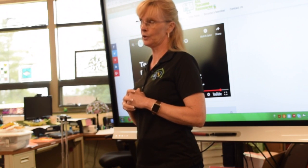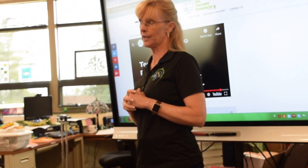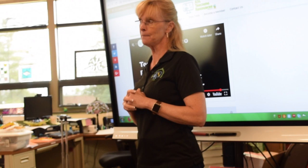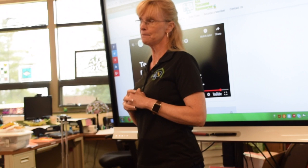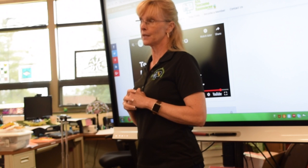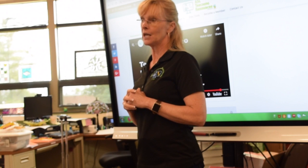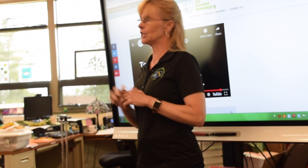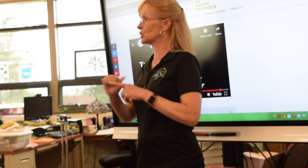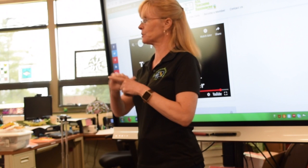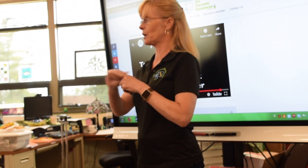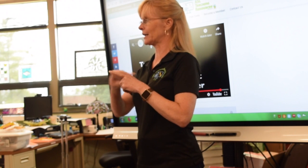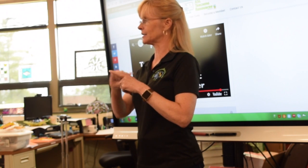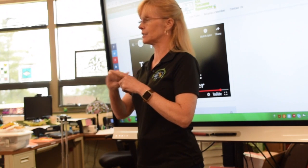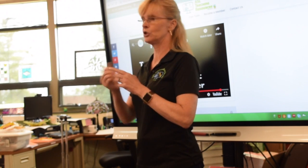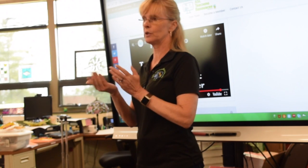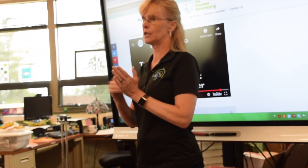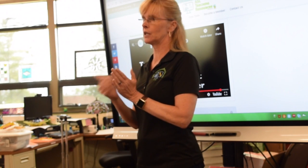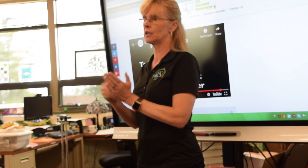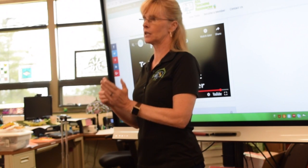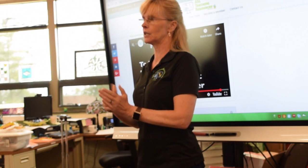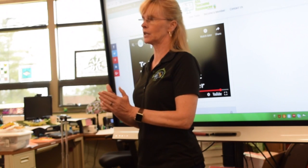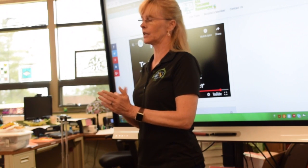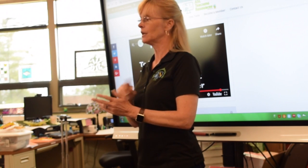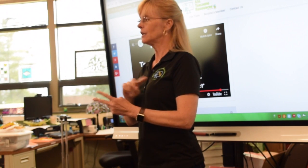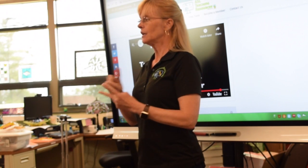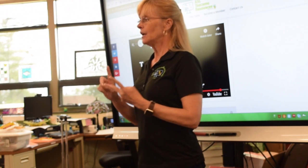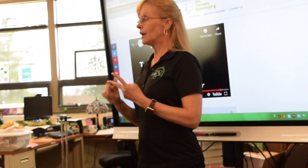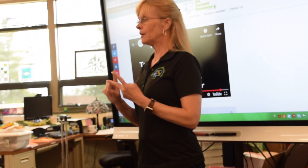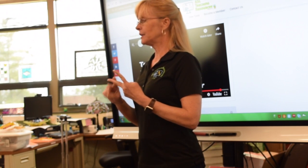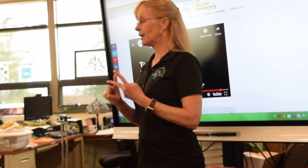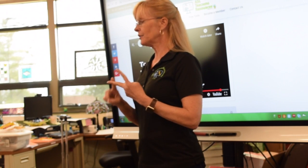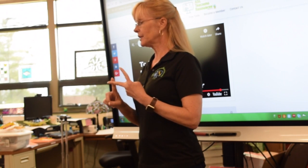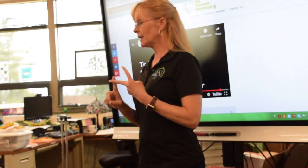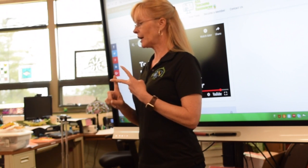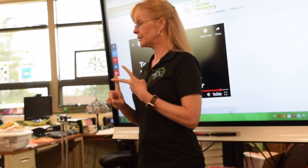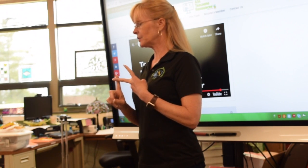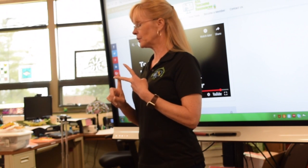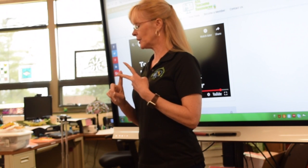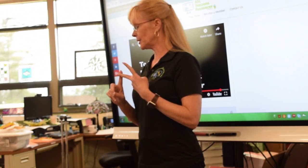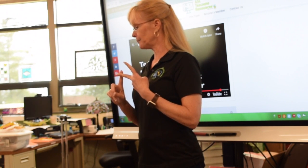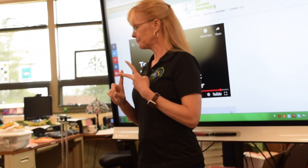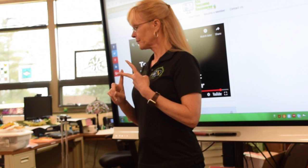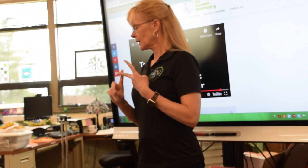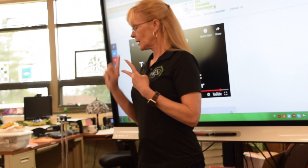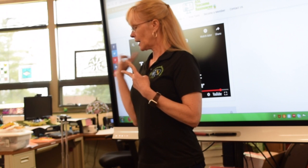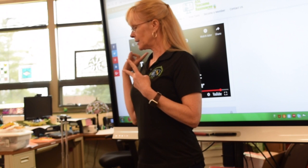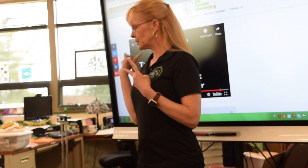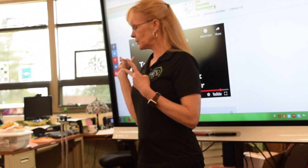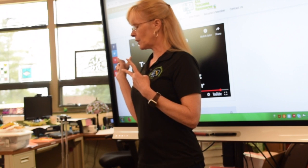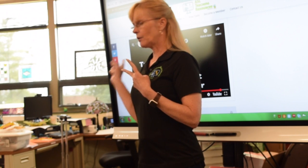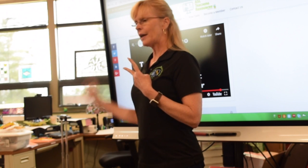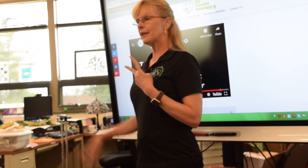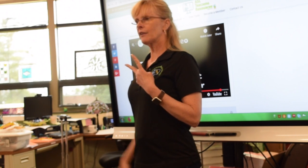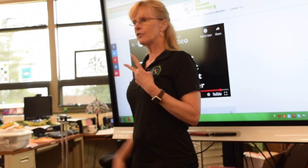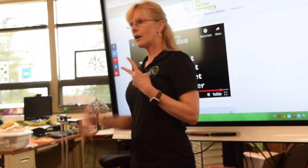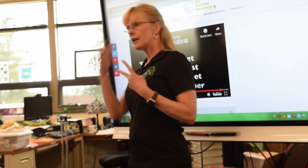Okay? It's just practice. It's doing it again, again, and again. The other thing I do, I think I forgot it